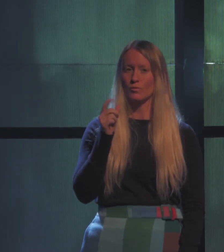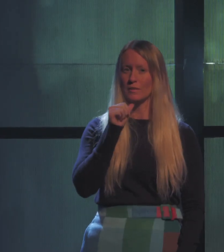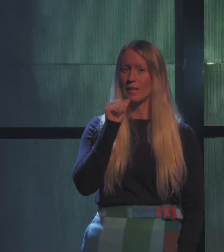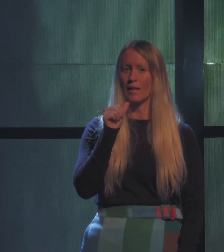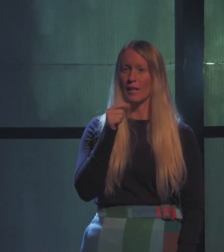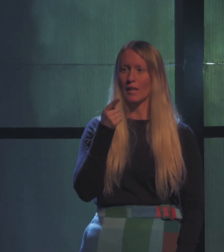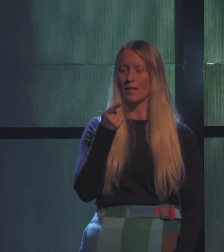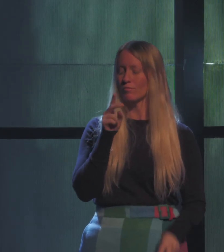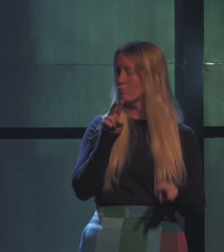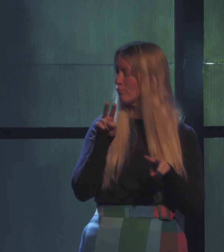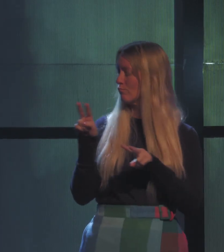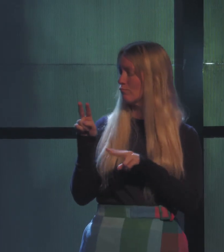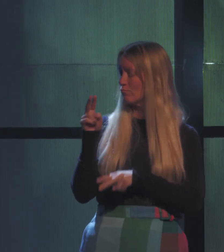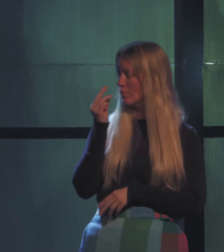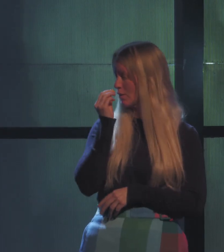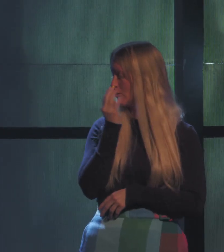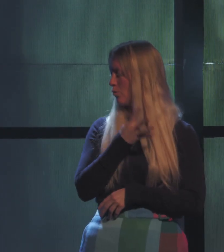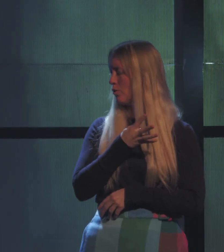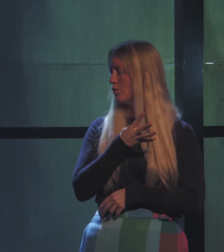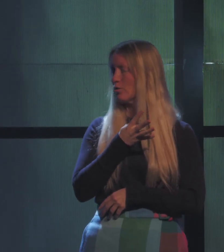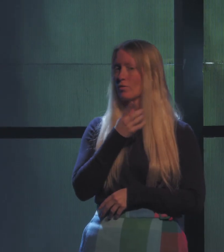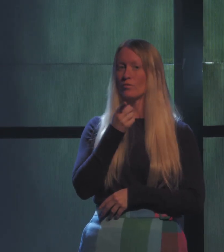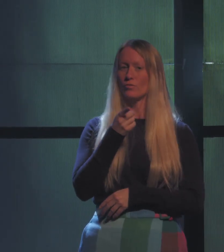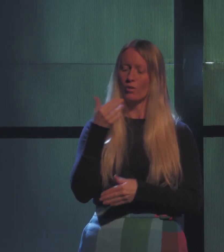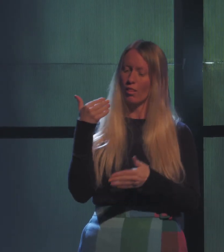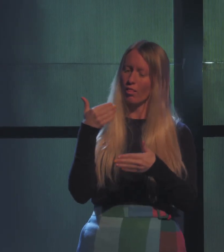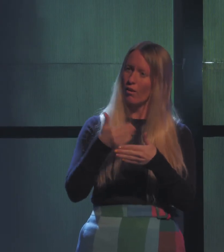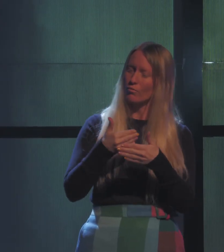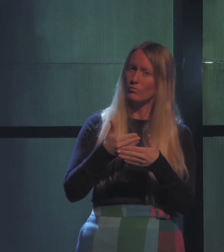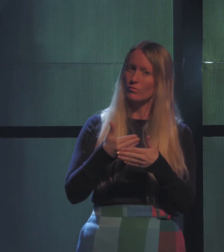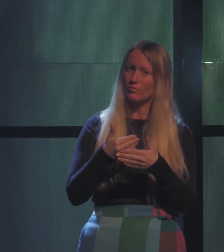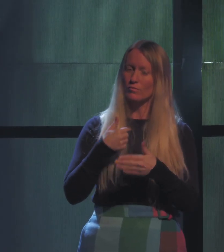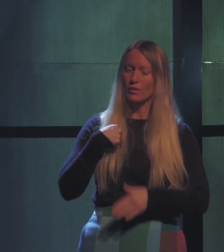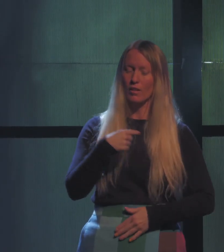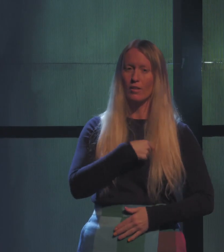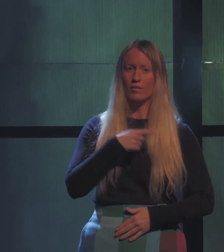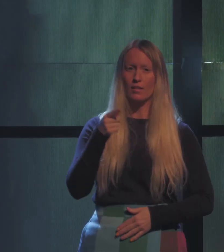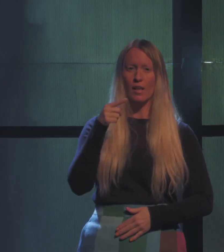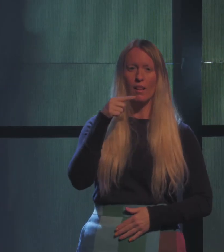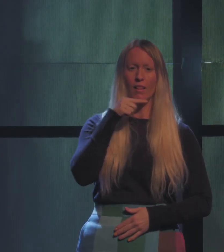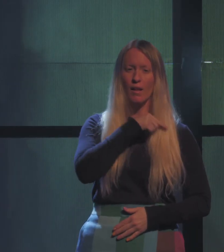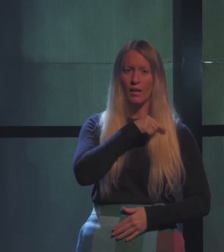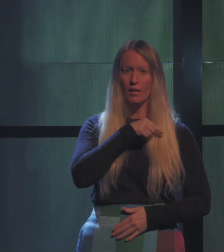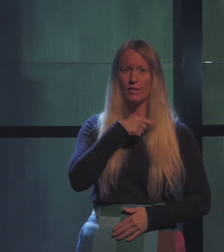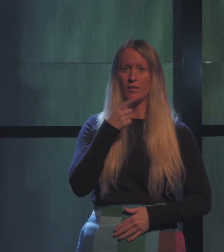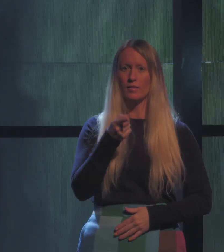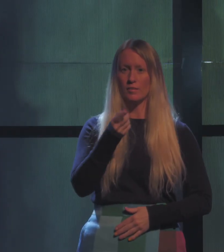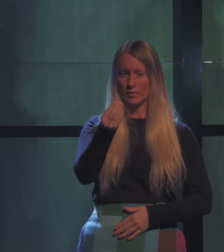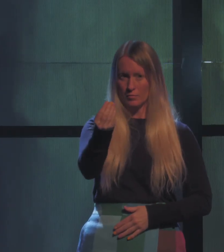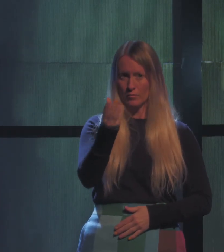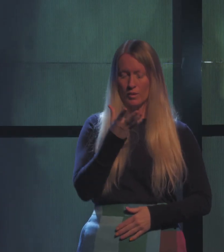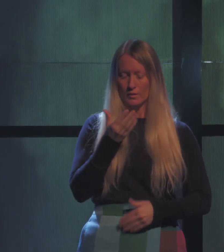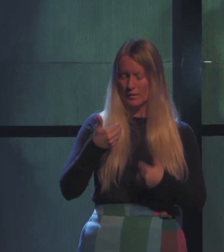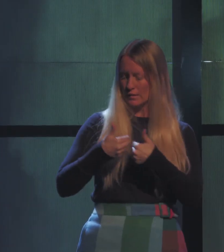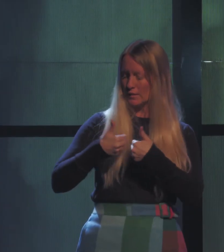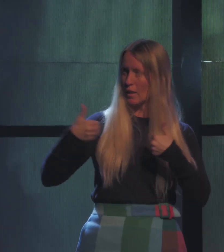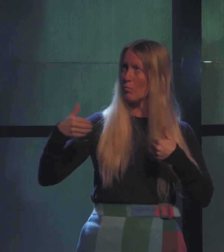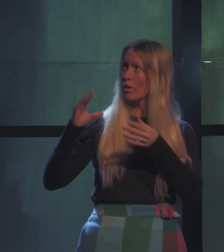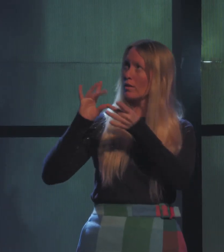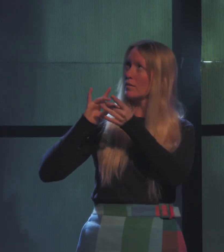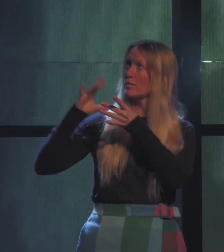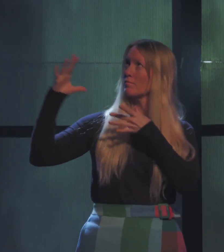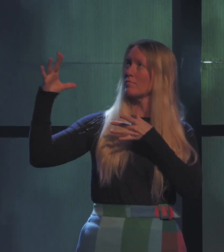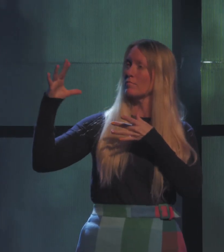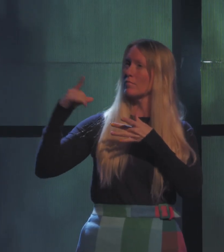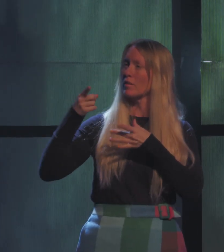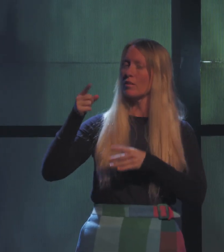away, that you are not far from us, that the lie that we have been handed, that we are separate from you, that our sin or this pain that has been